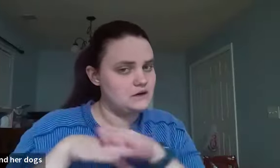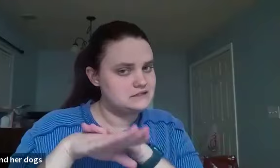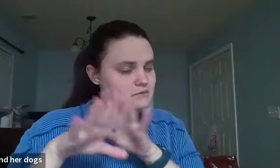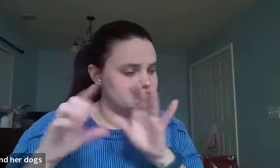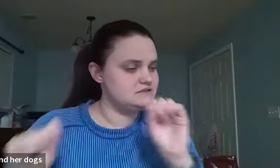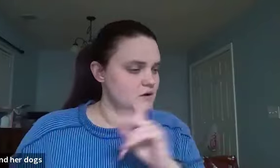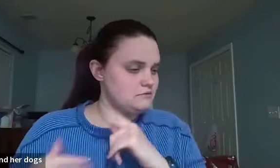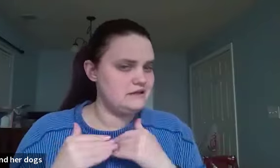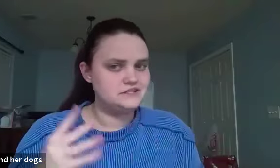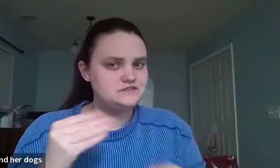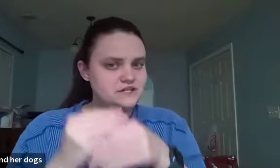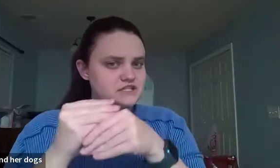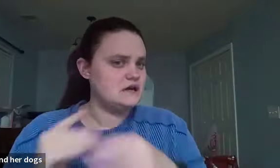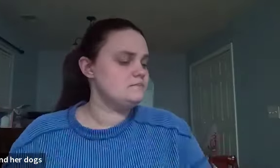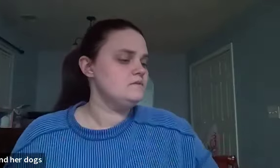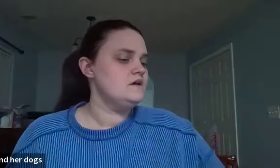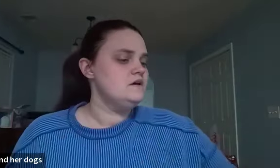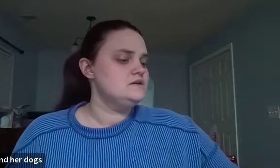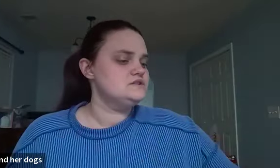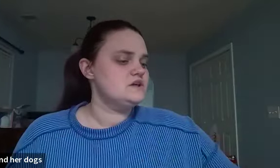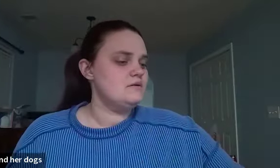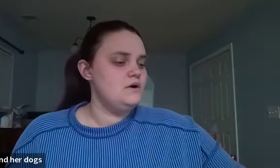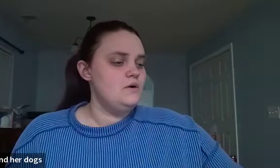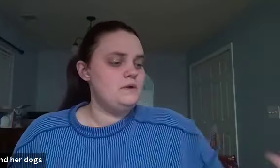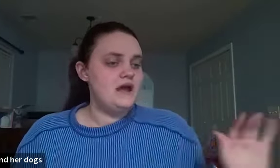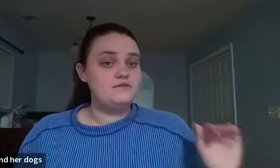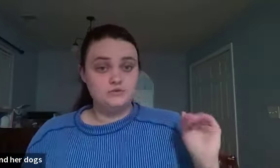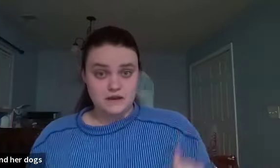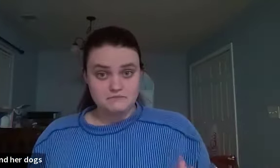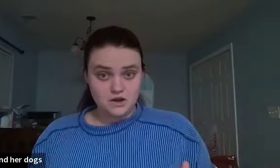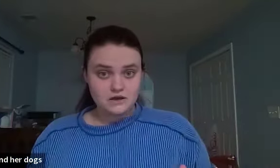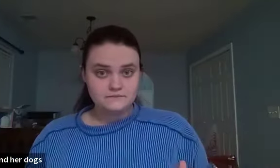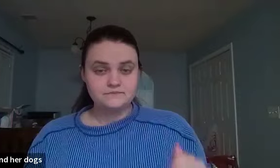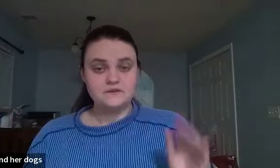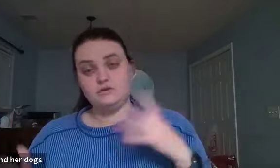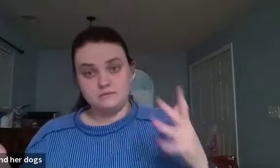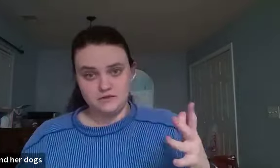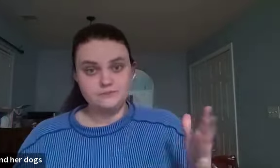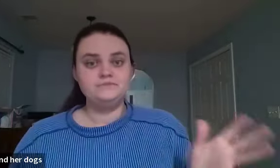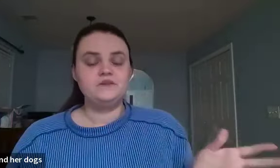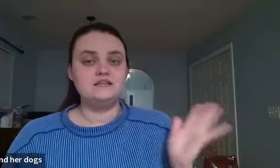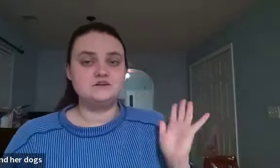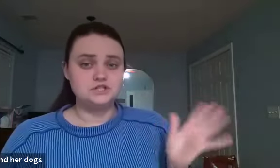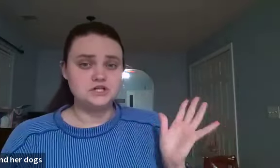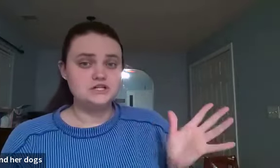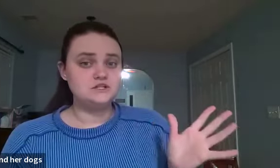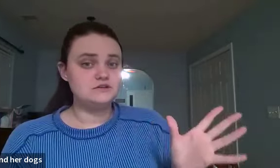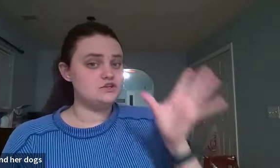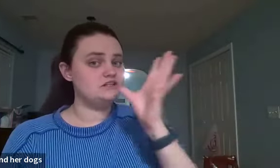going at a slow pace. So I would like, let's just finish this out. So we have grandma or grandmother. And so what you're going to do is you're going